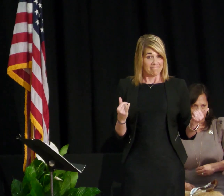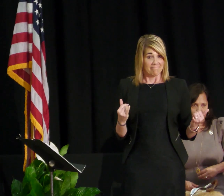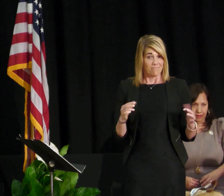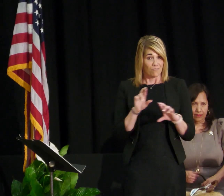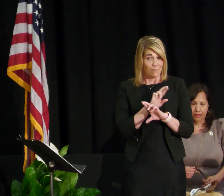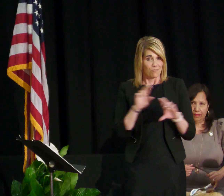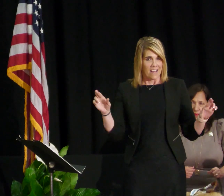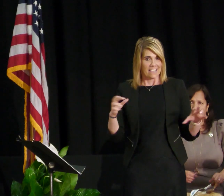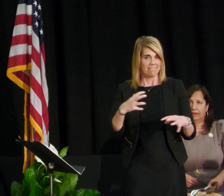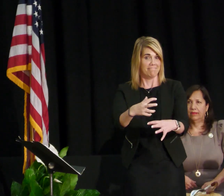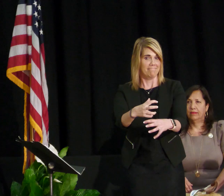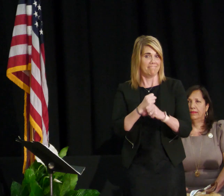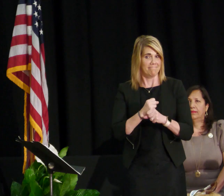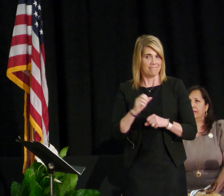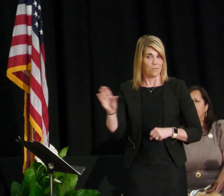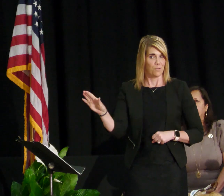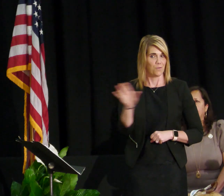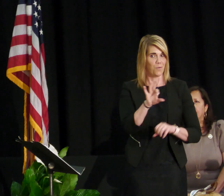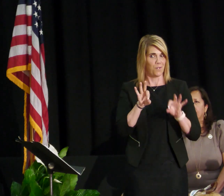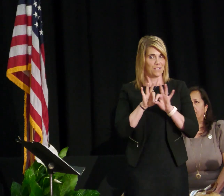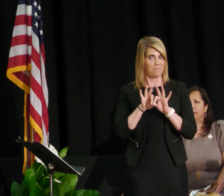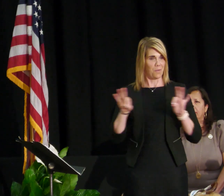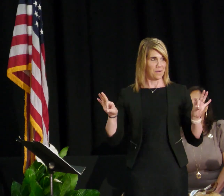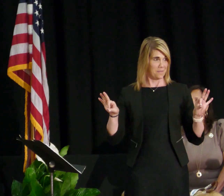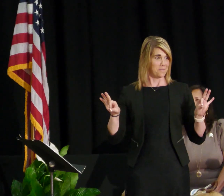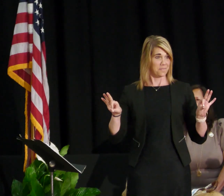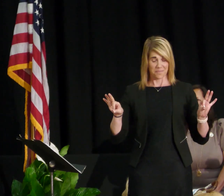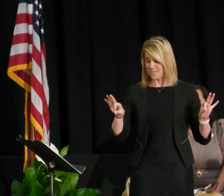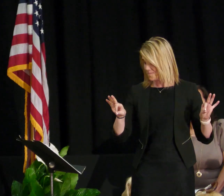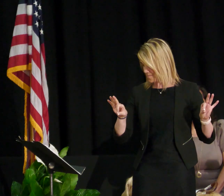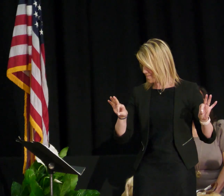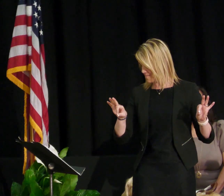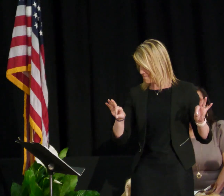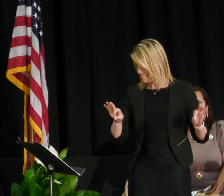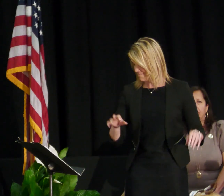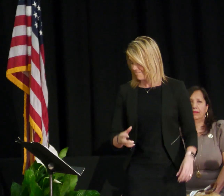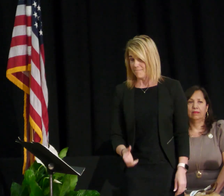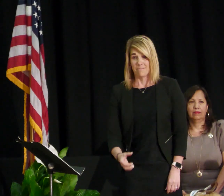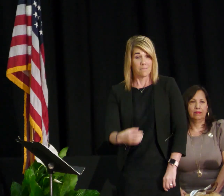And are now ready To receive Their diplomas